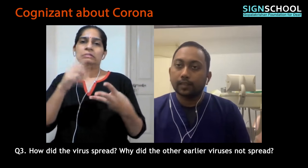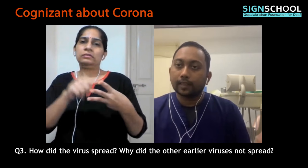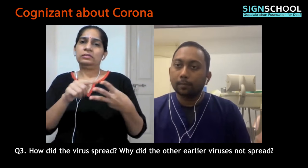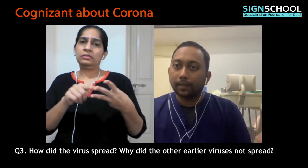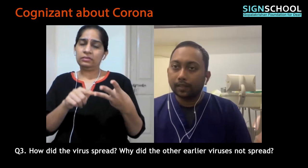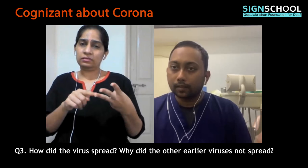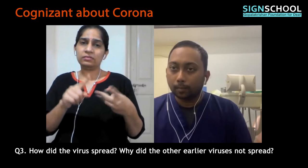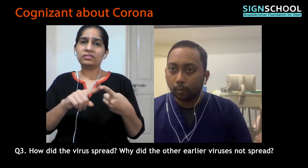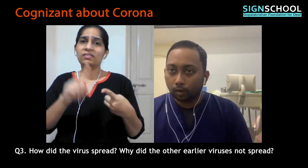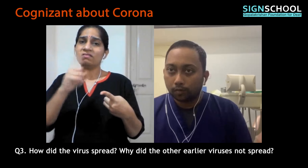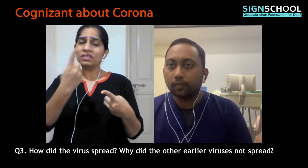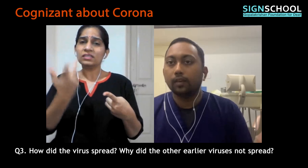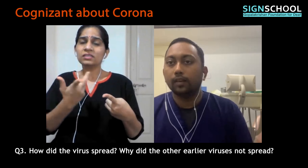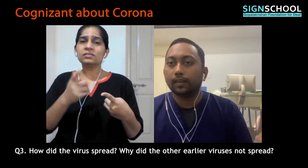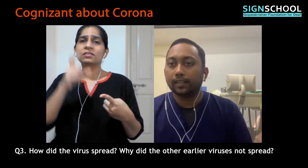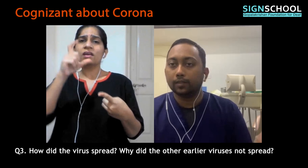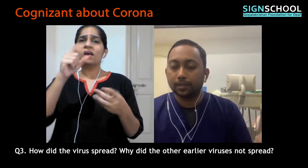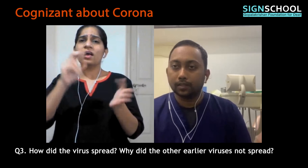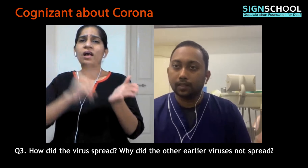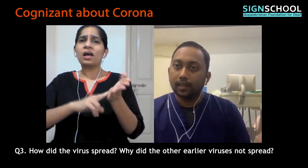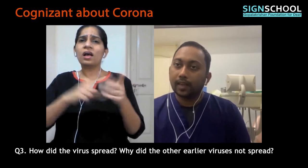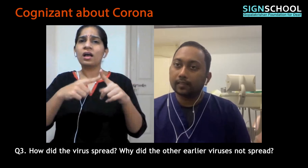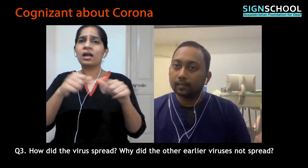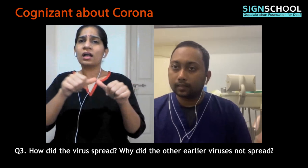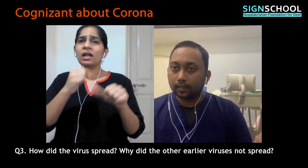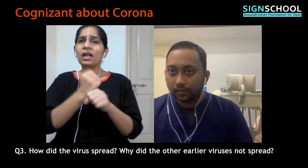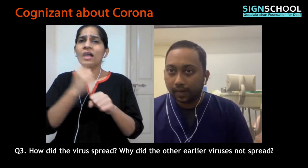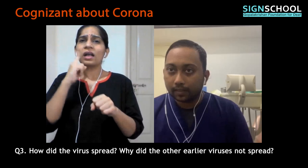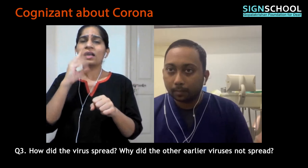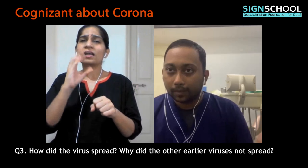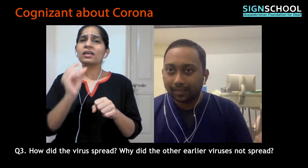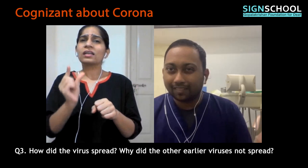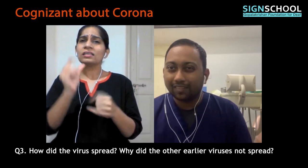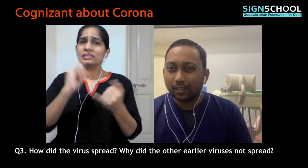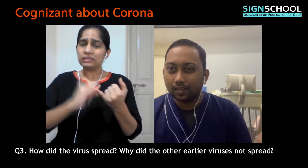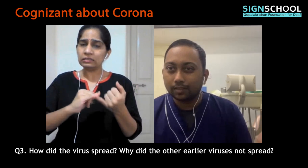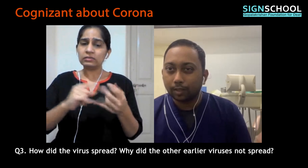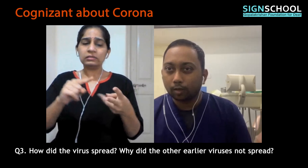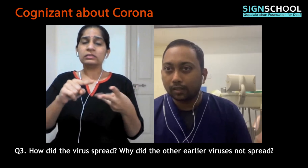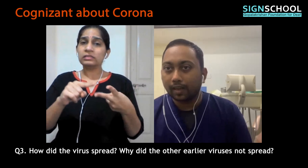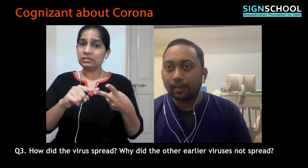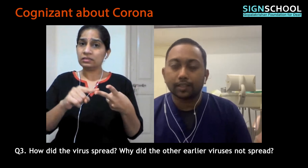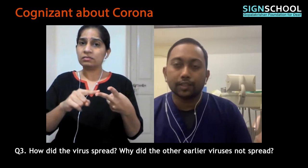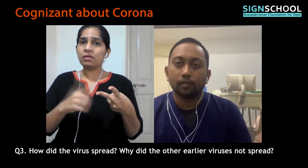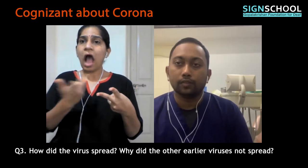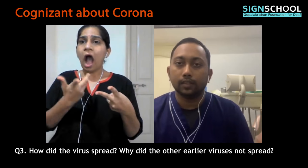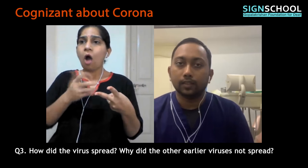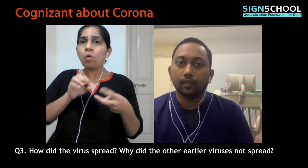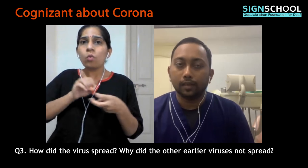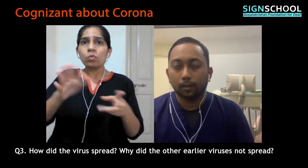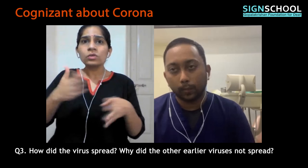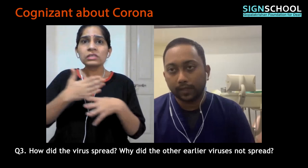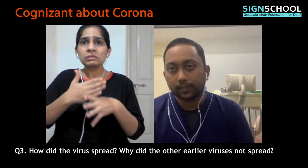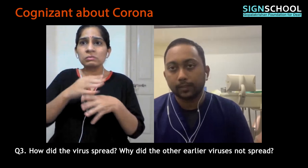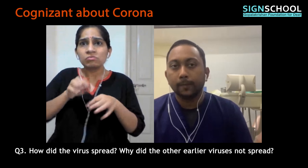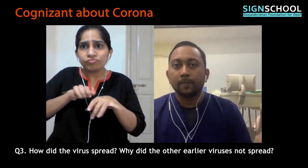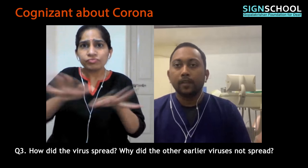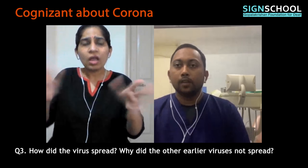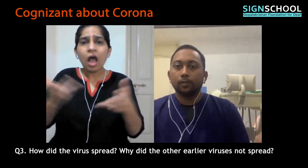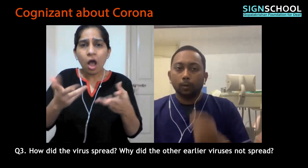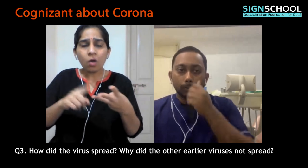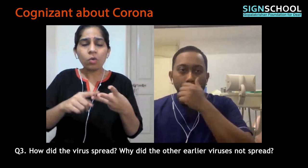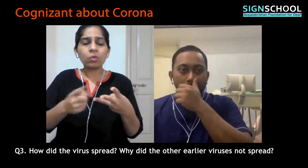contagiousness, second being the mode of transmission, and the third factor being the virulency or the aggression of the